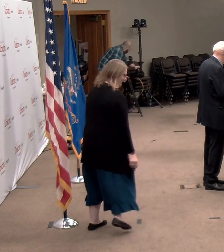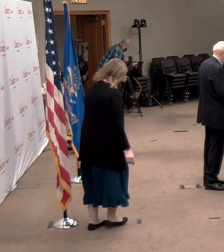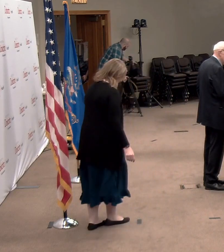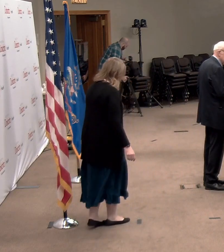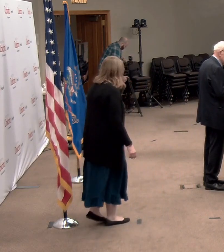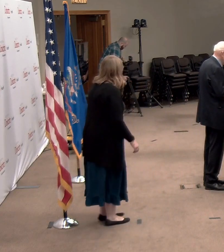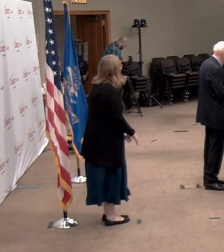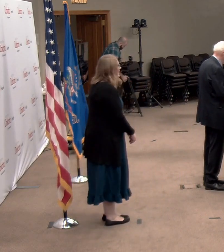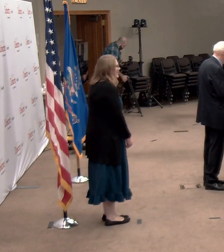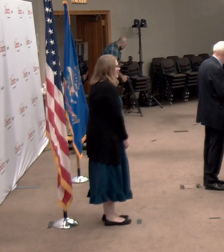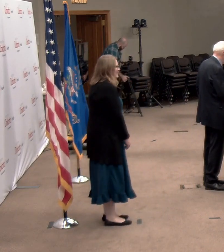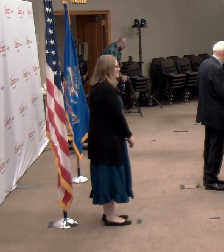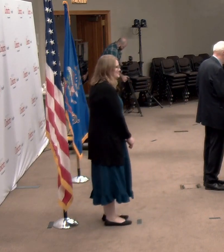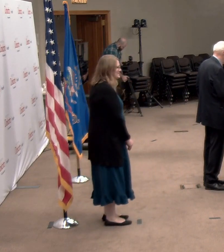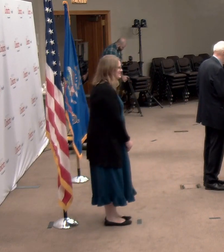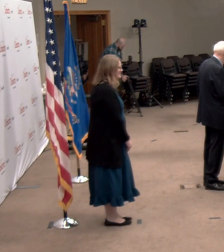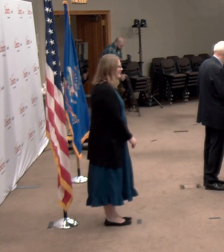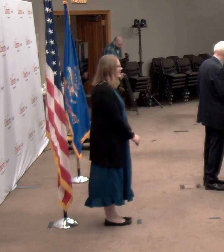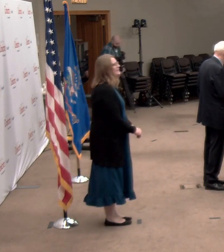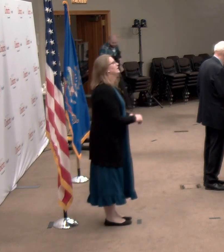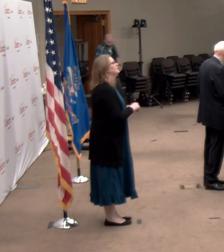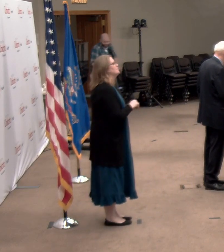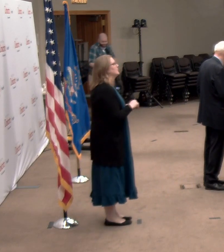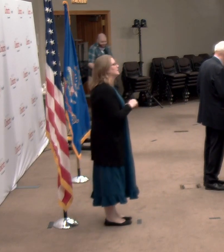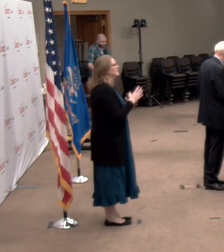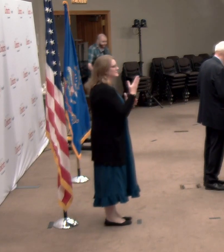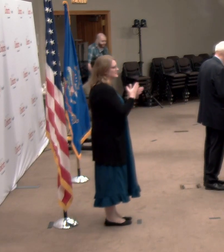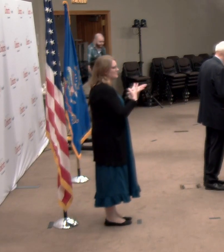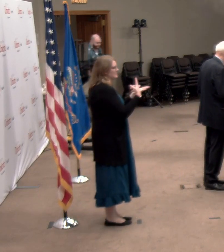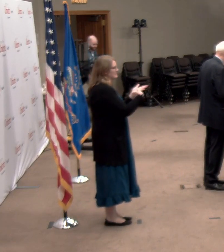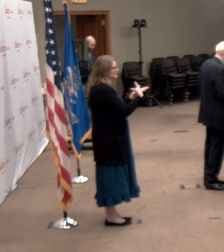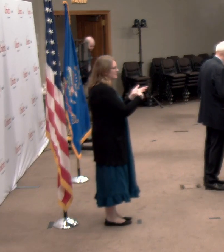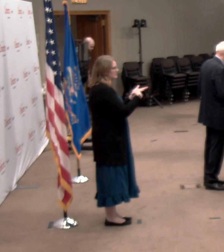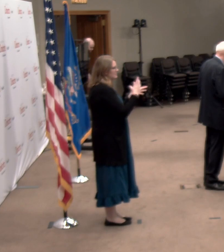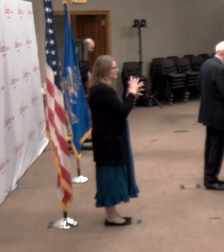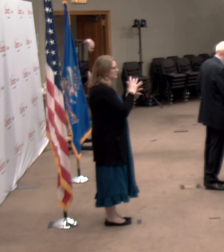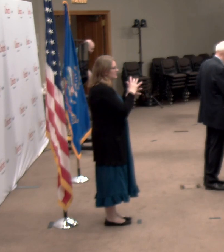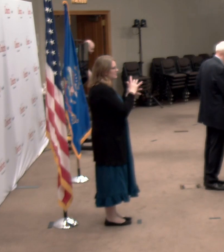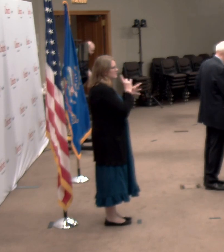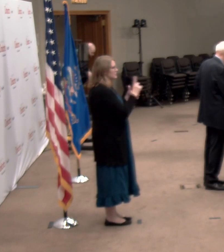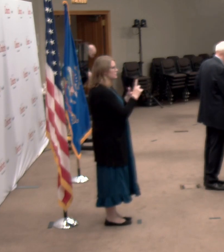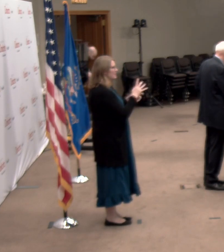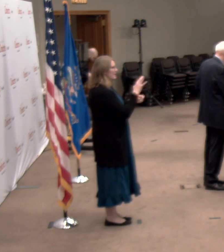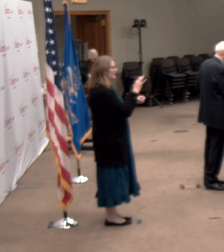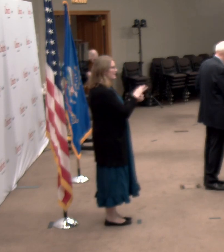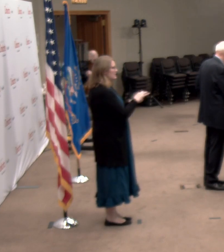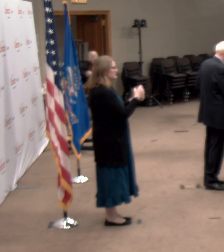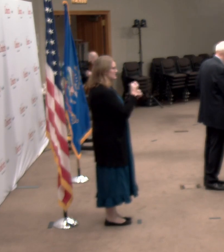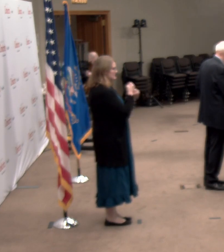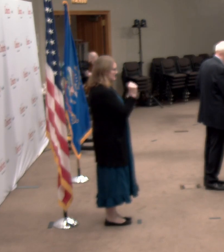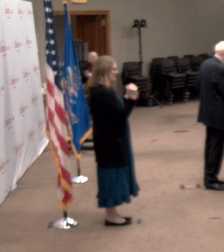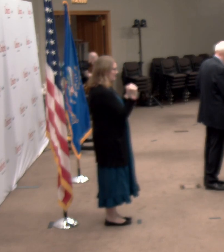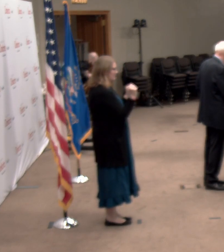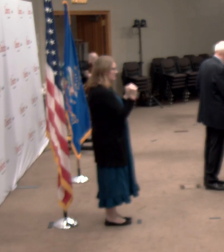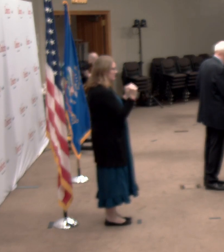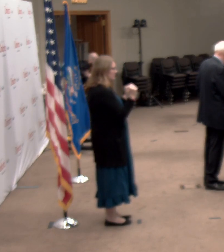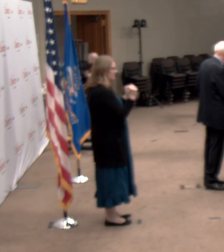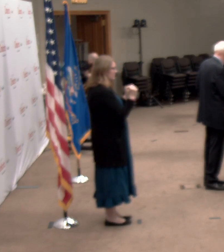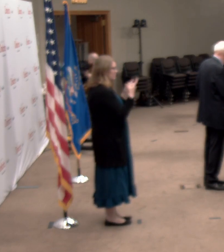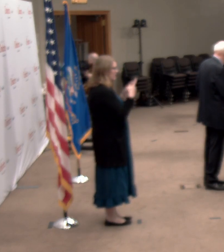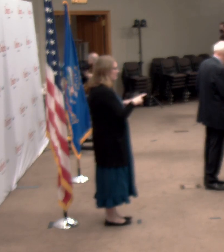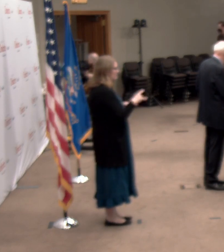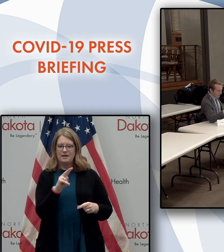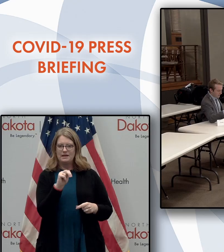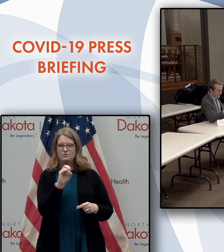Let Lindsay get back on. There was some discussion about making sure the election is secure and whatnot in November. For